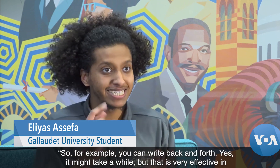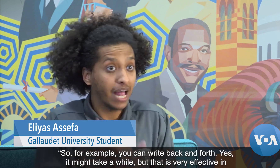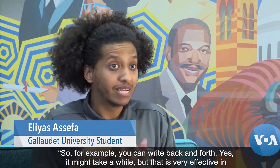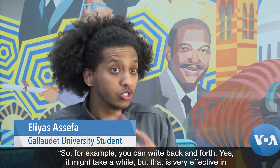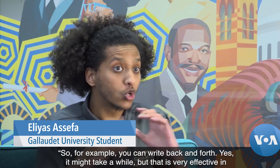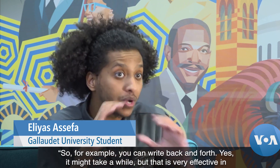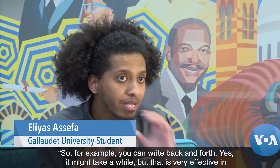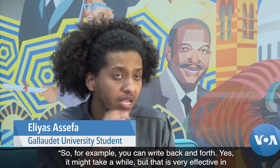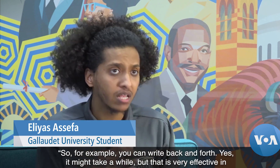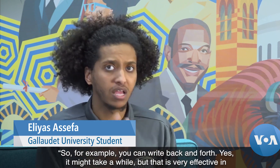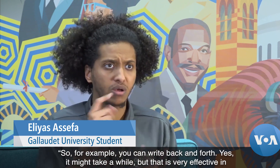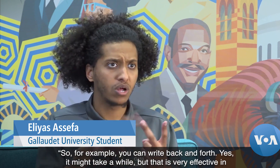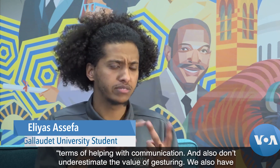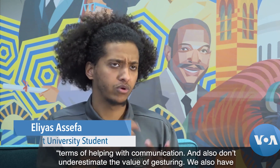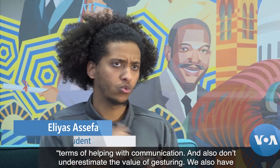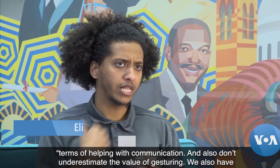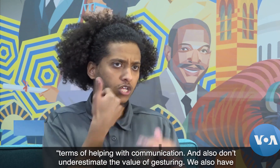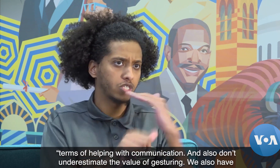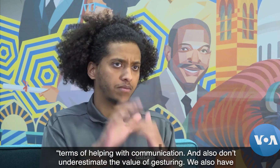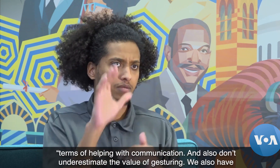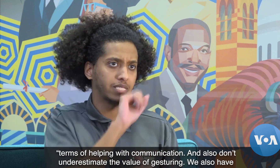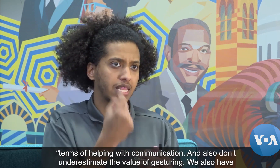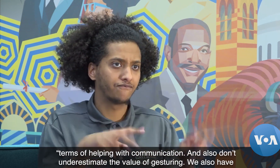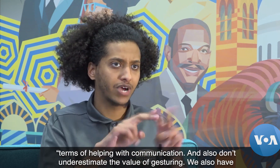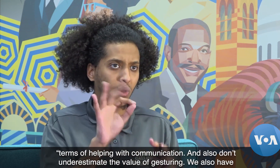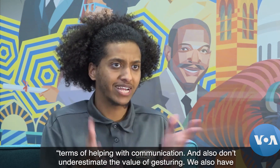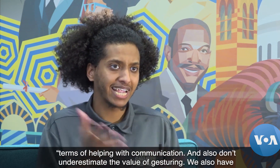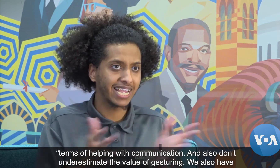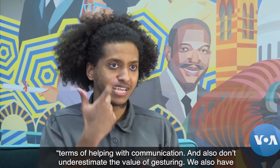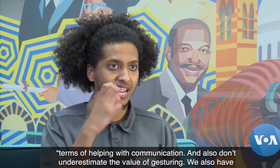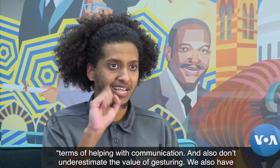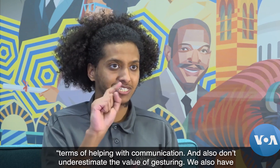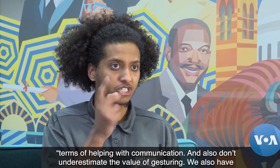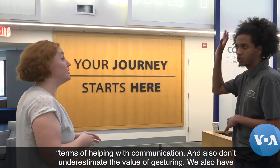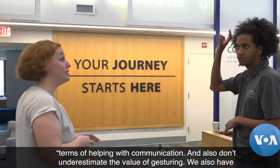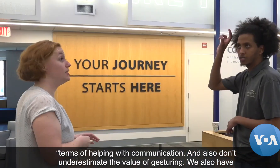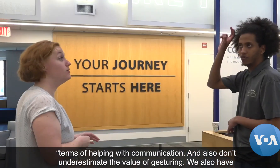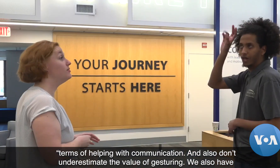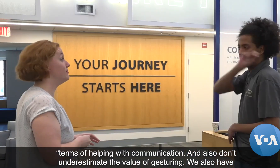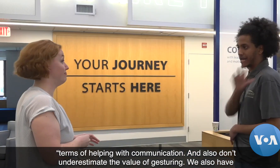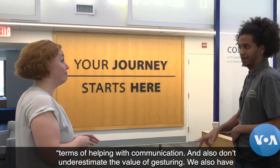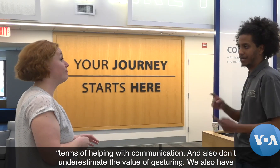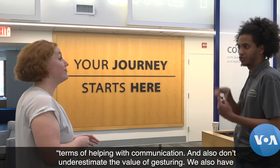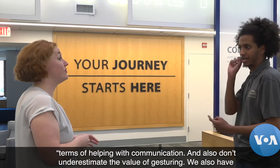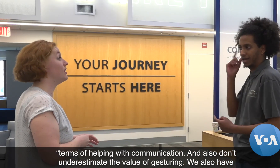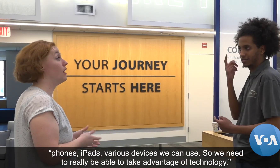take a while, but that's very effective in terms of helping with communication. And also, don't underestimate the value of gesturing. We also